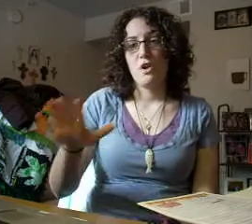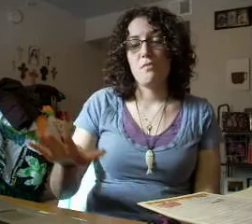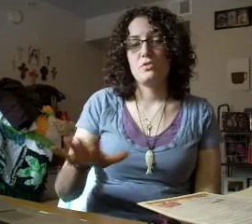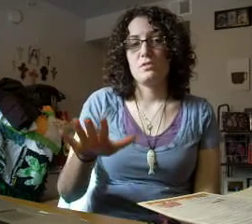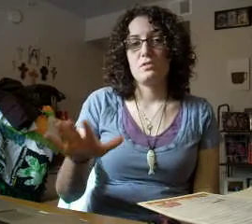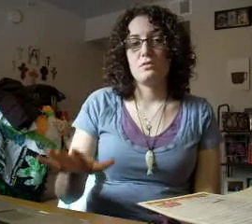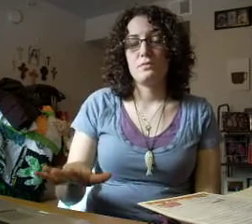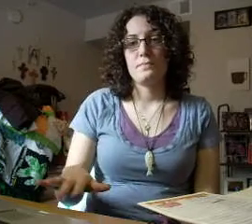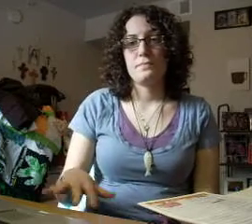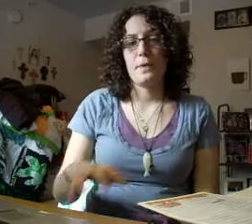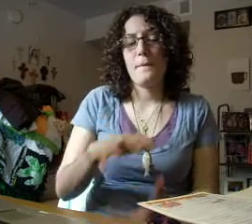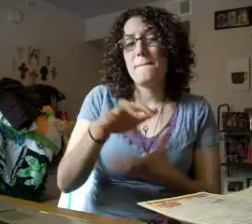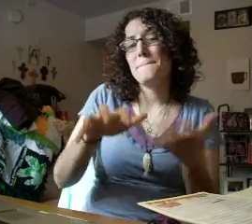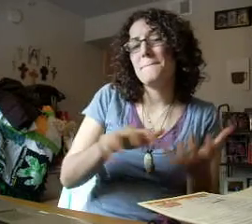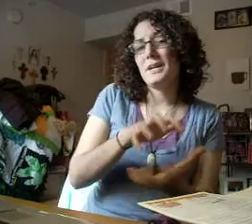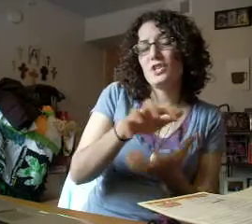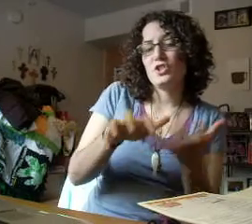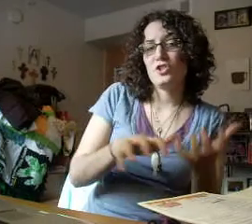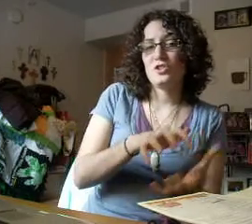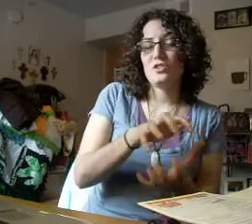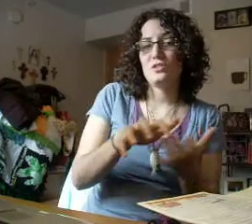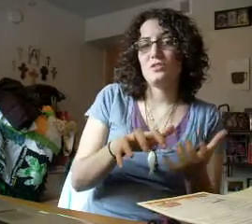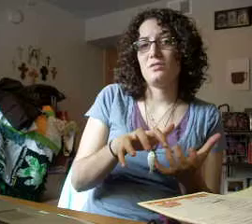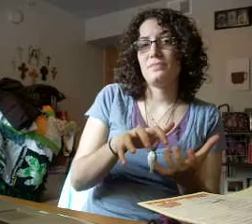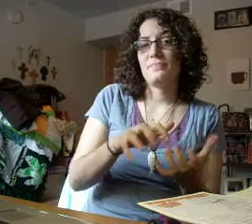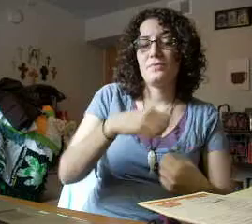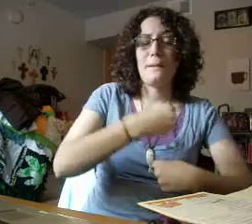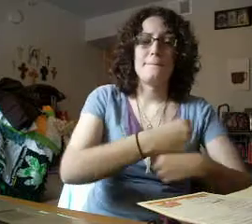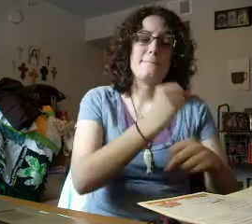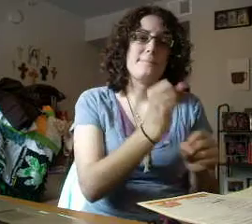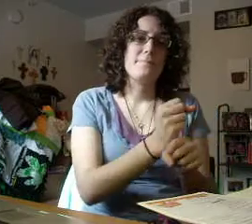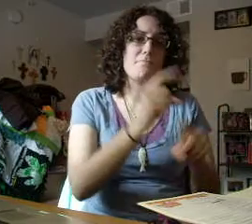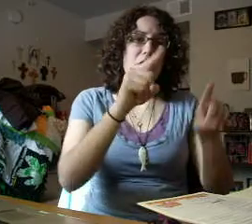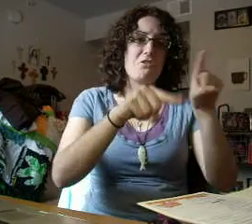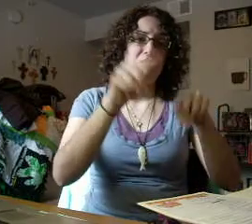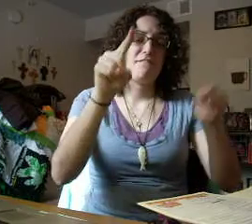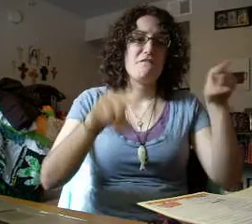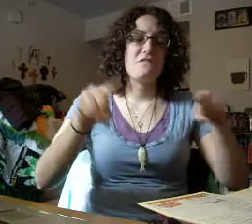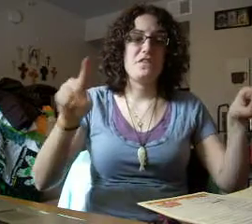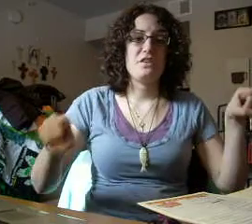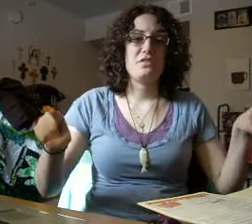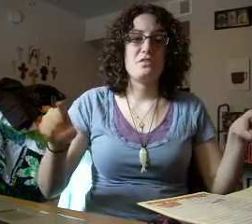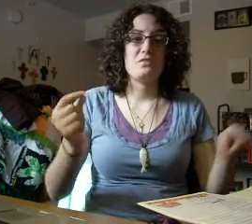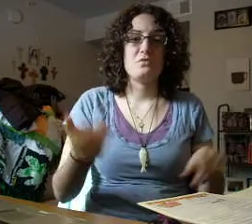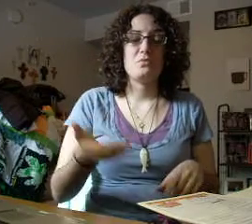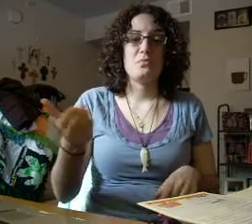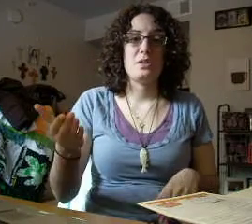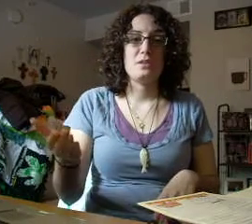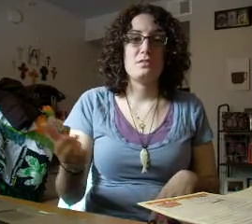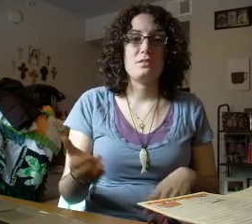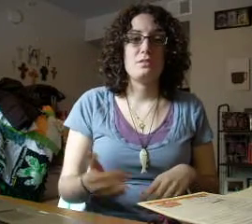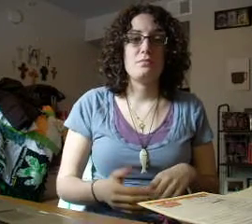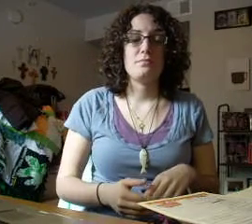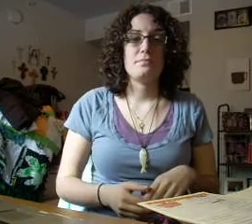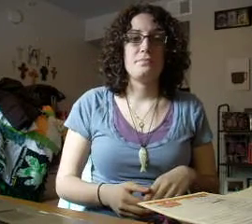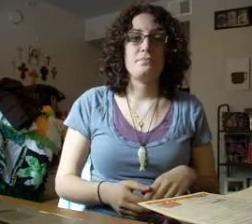Mixtures, on the other hand, since they are made in varying compositions, varying proportions, will have